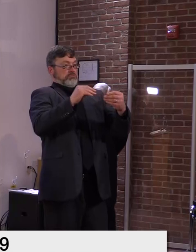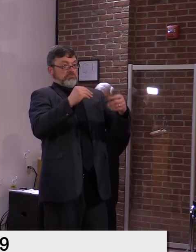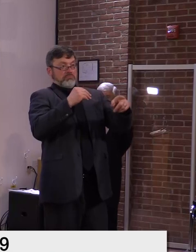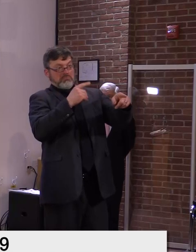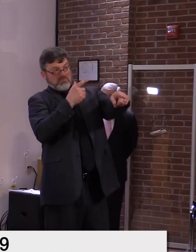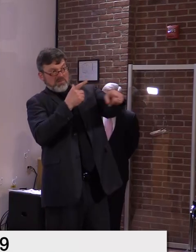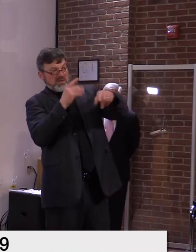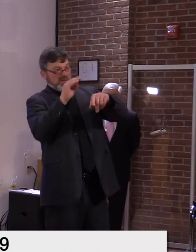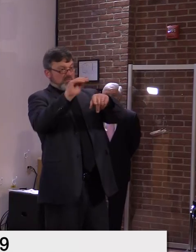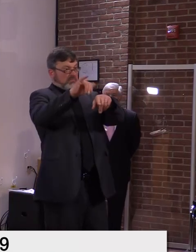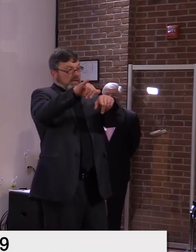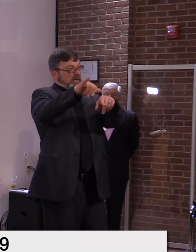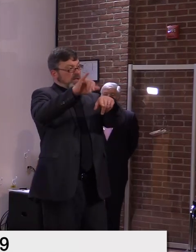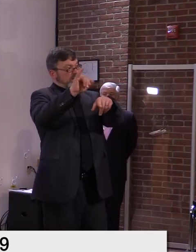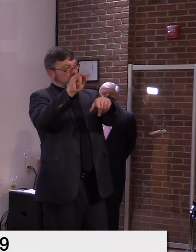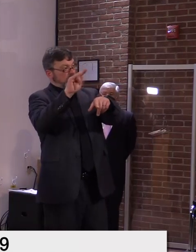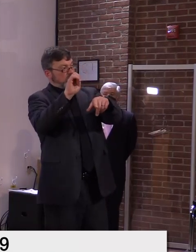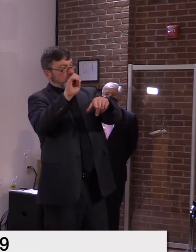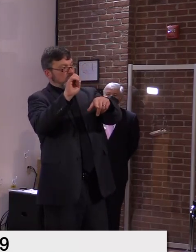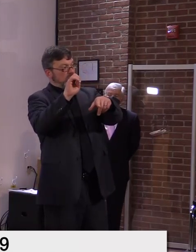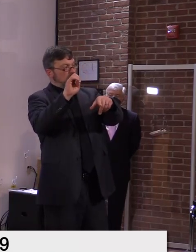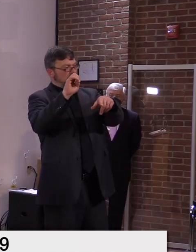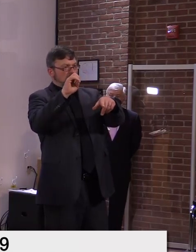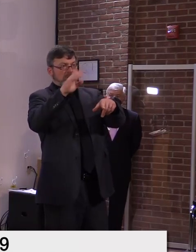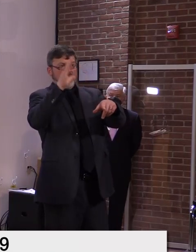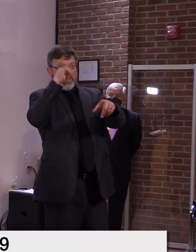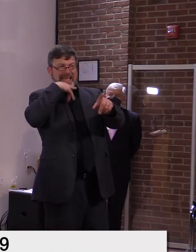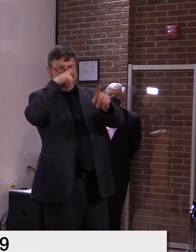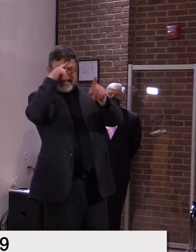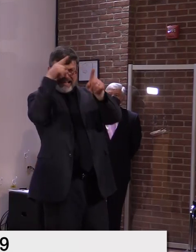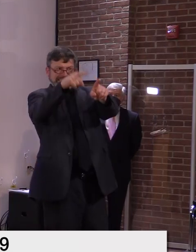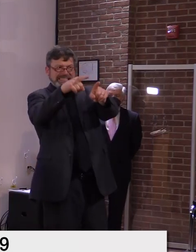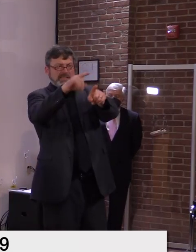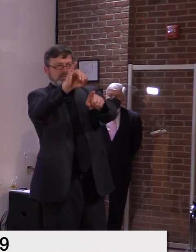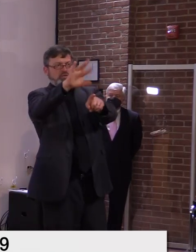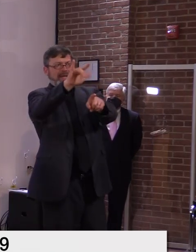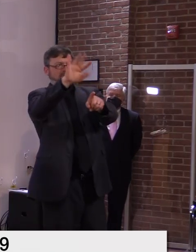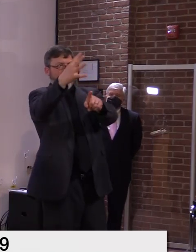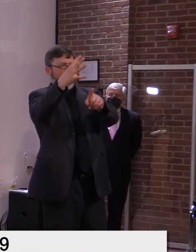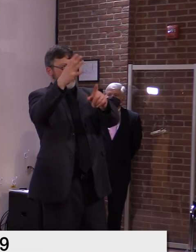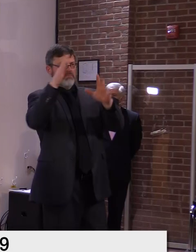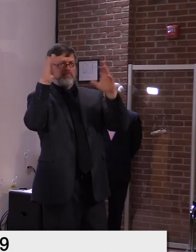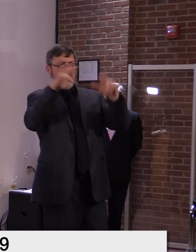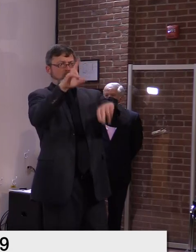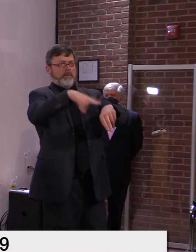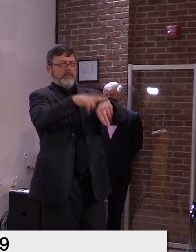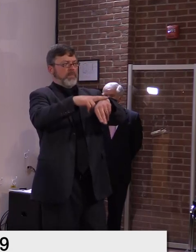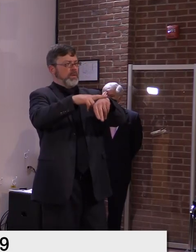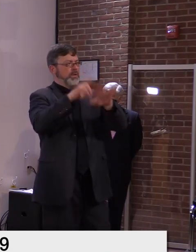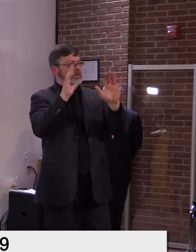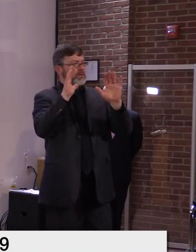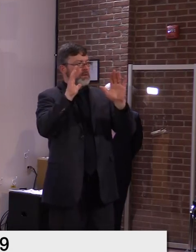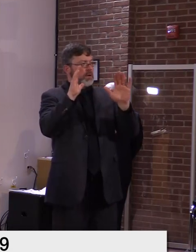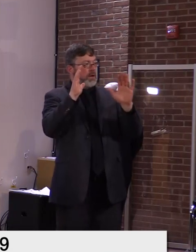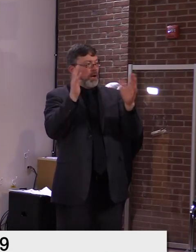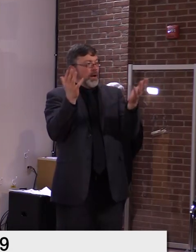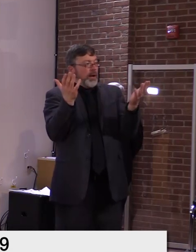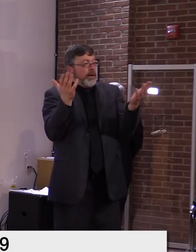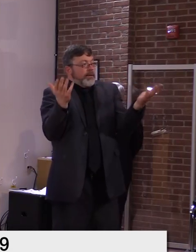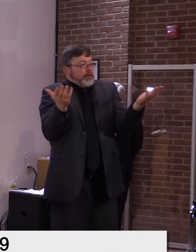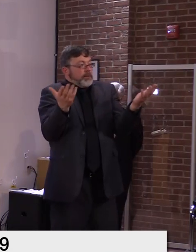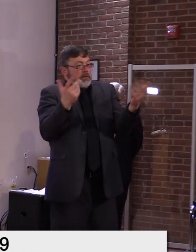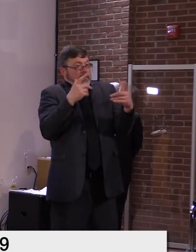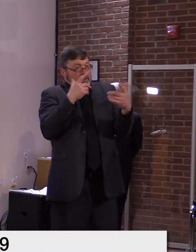even be accelerated depending on, you know, the supply of vaccine and the numbers and the hospitalizations, deaths, and so forth,